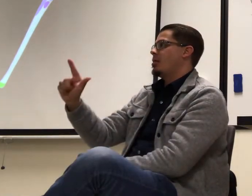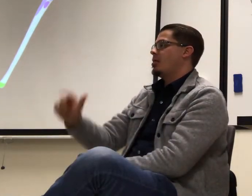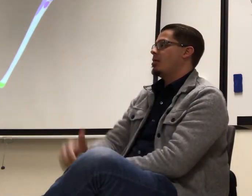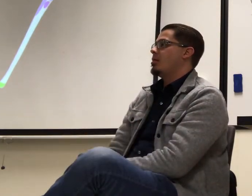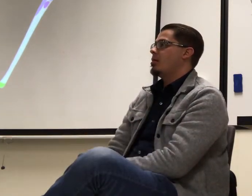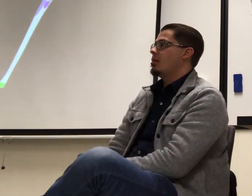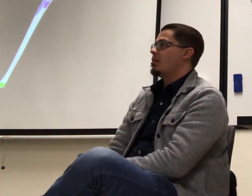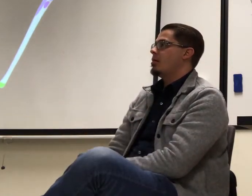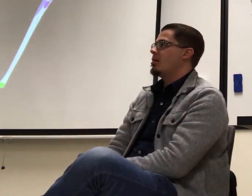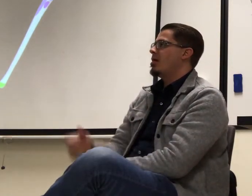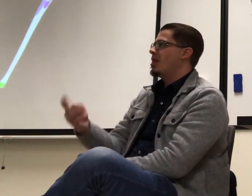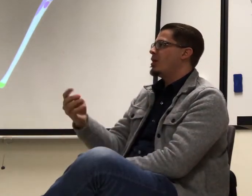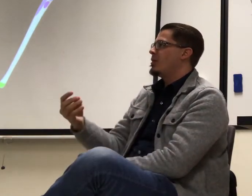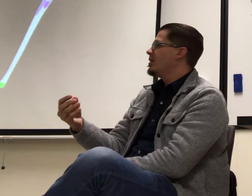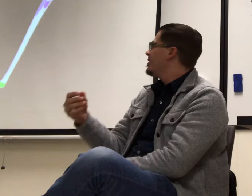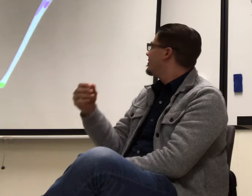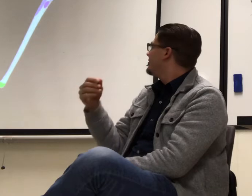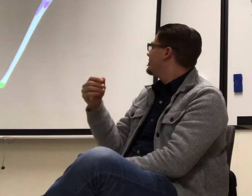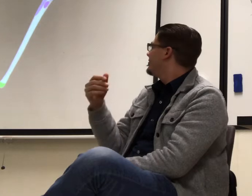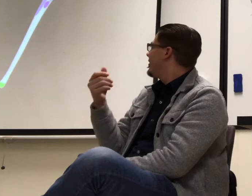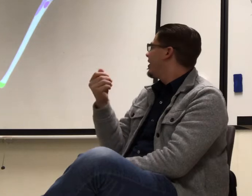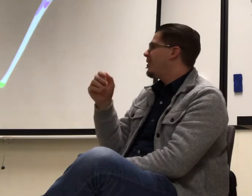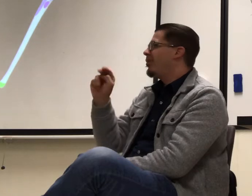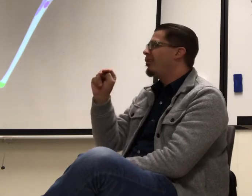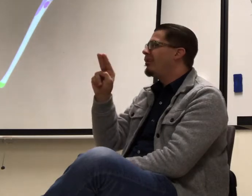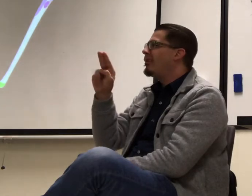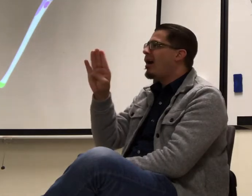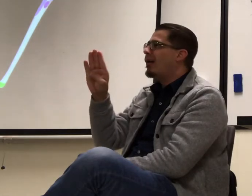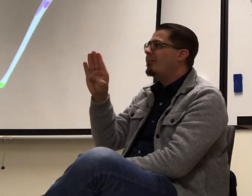And there's a little nub right next to it.